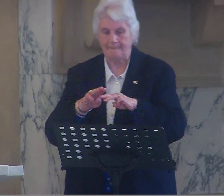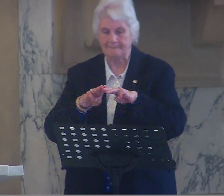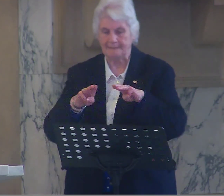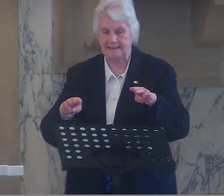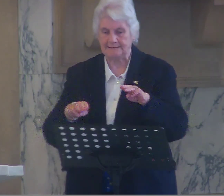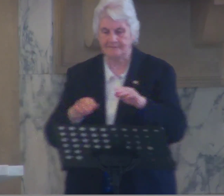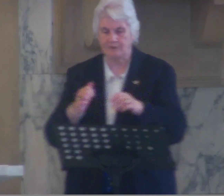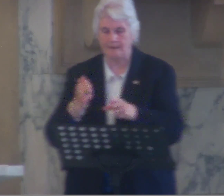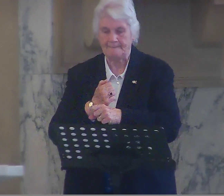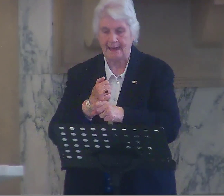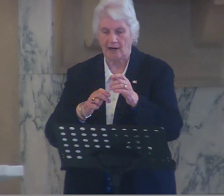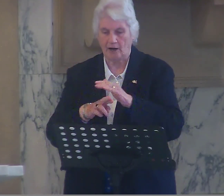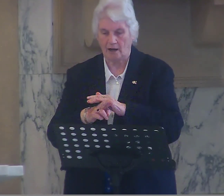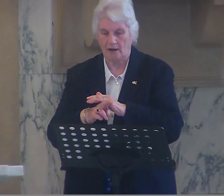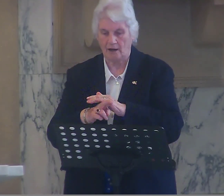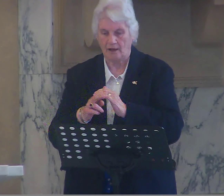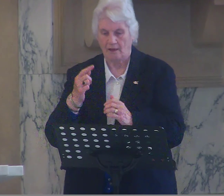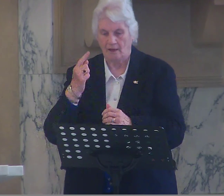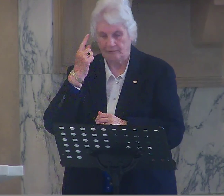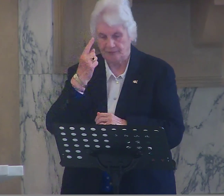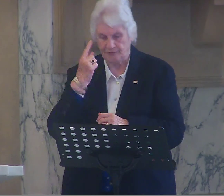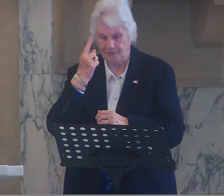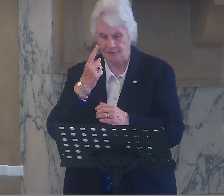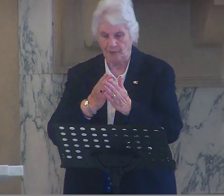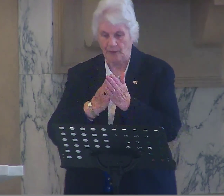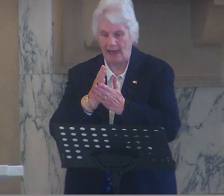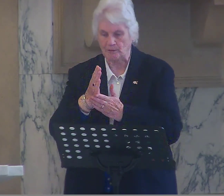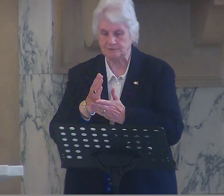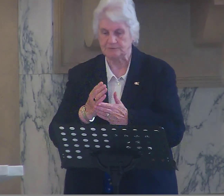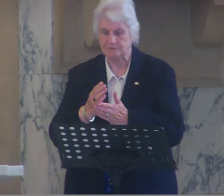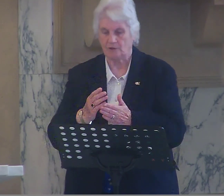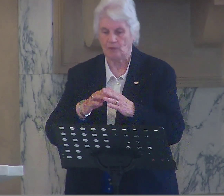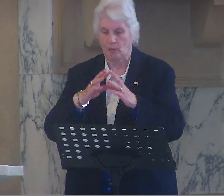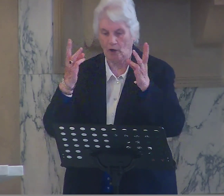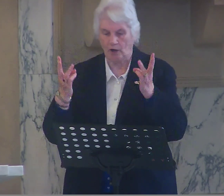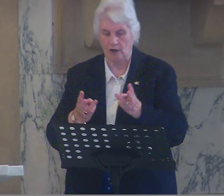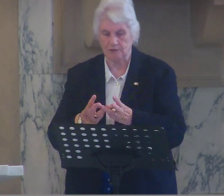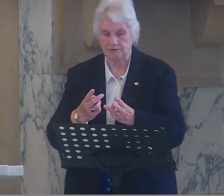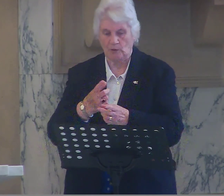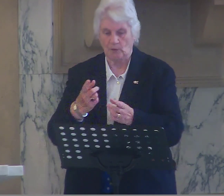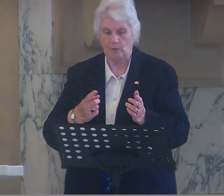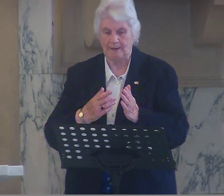We pray for peacemakers throughout the world.